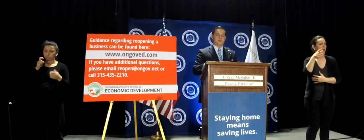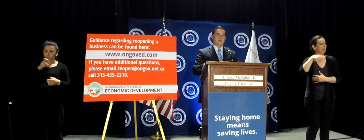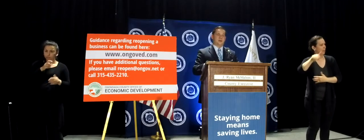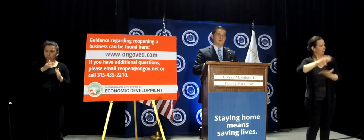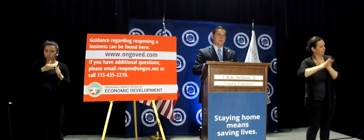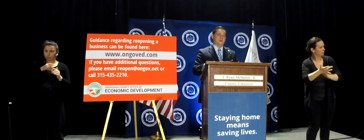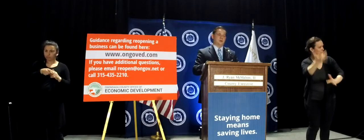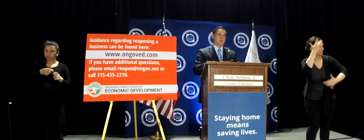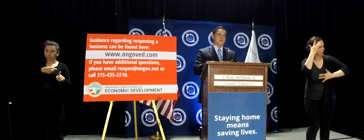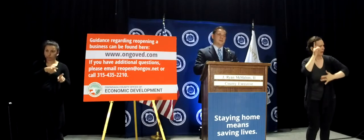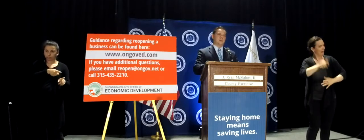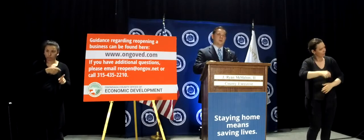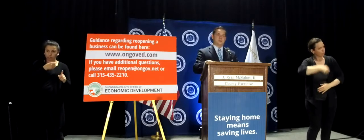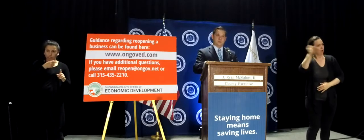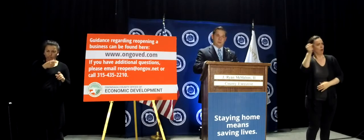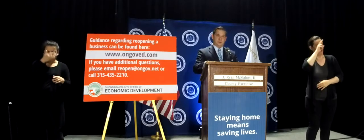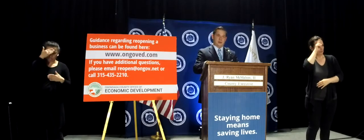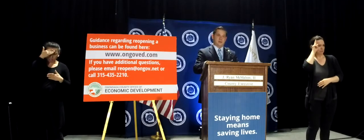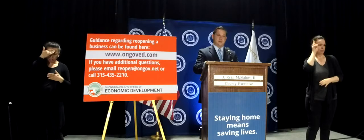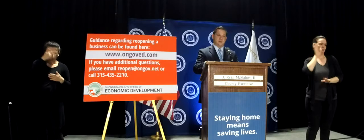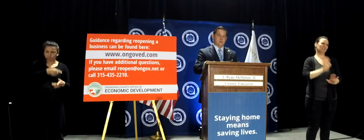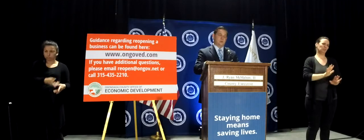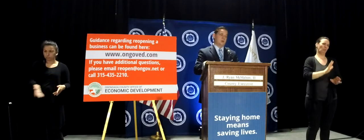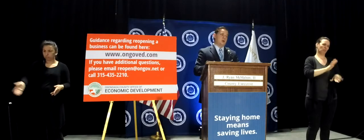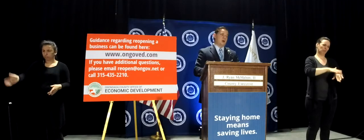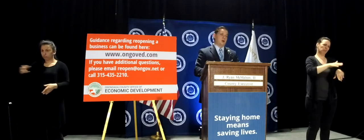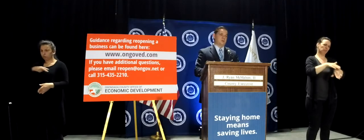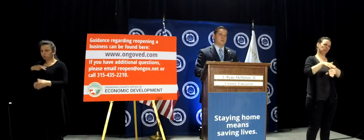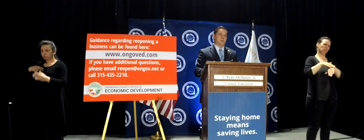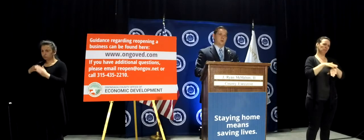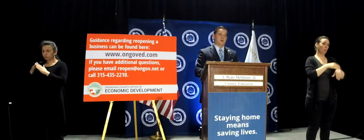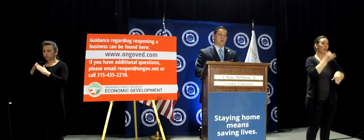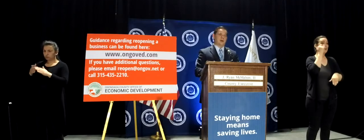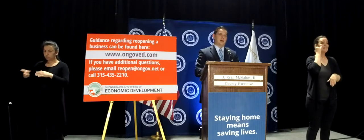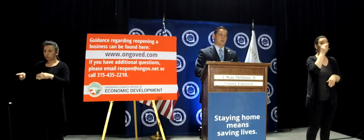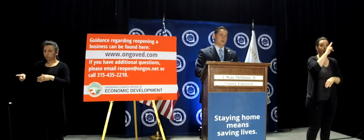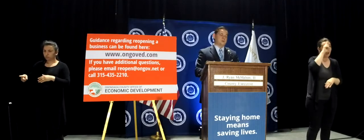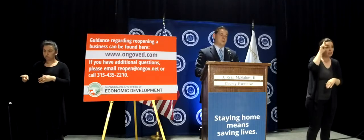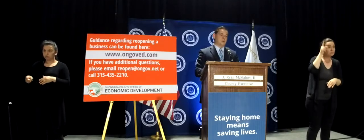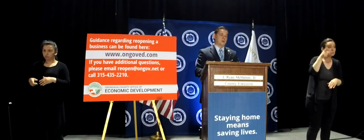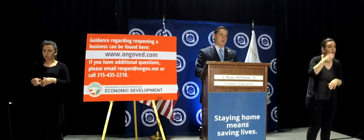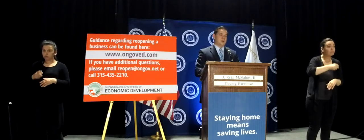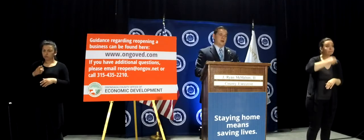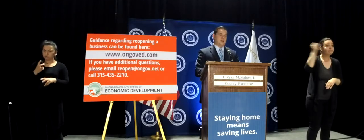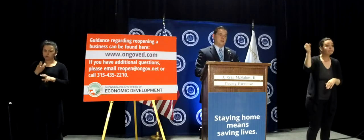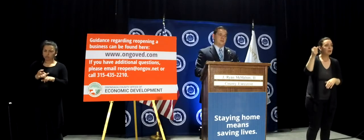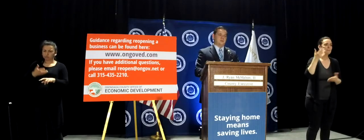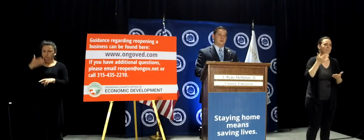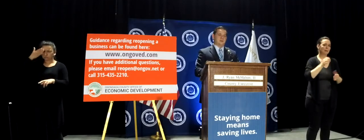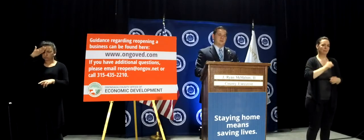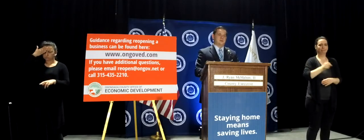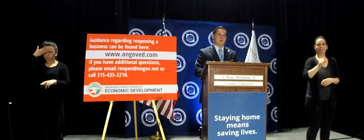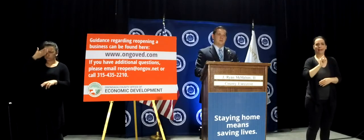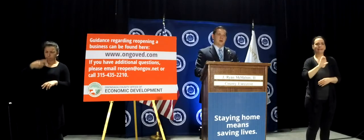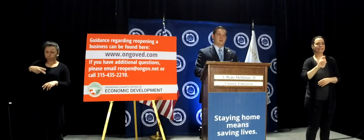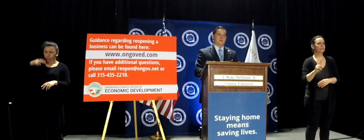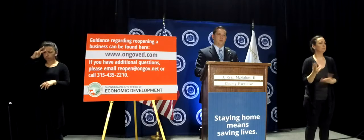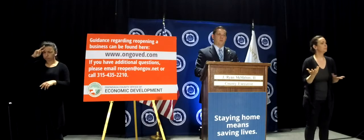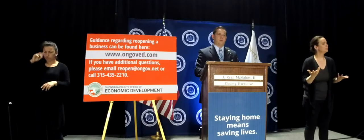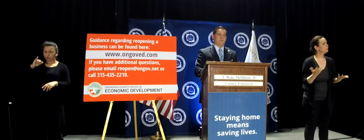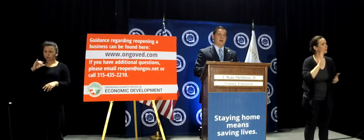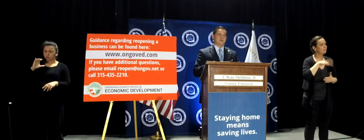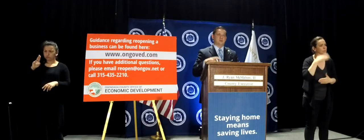hospital, you're one step closer to being in the ICU, which is where we don't want anyone. So this is all